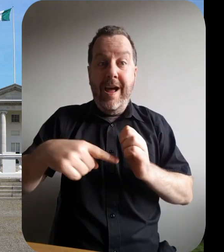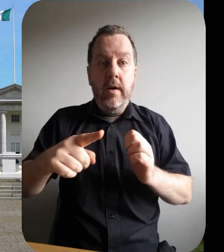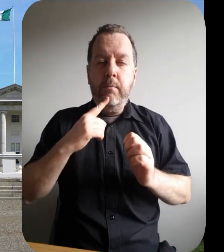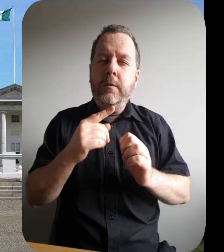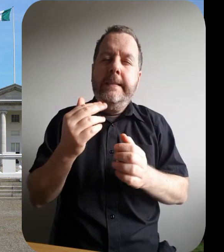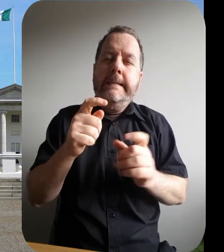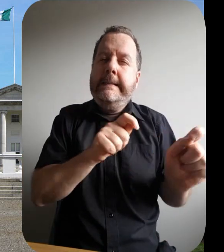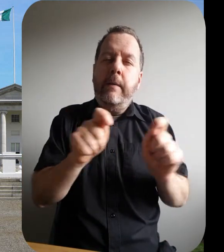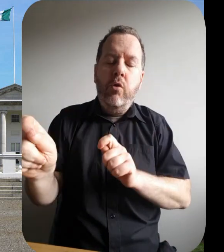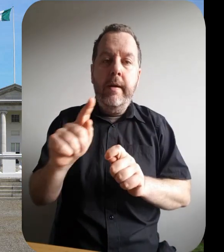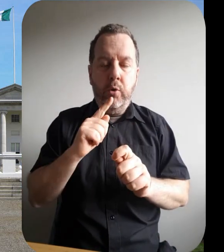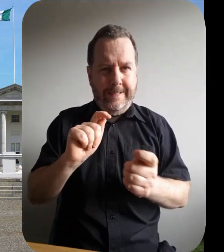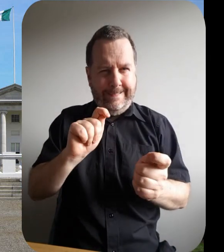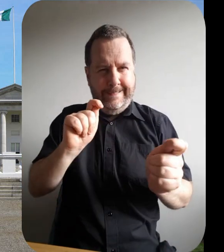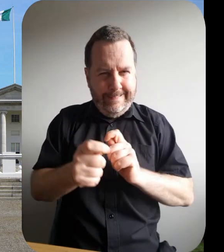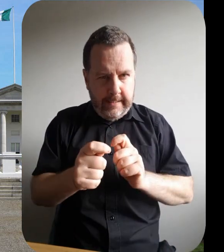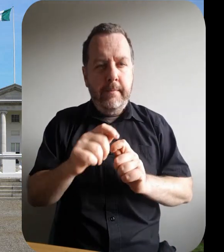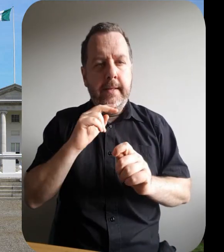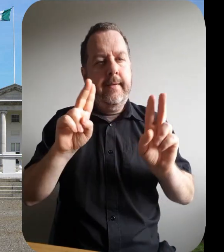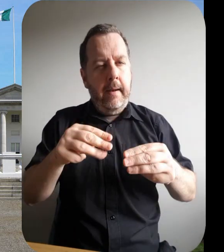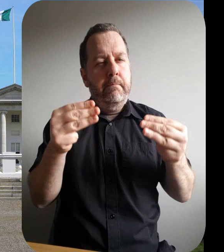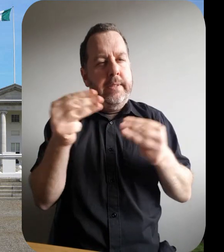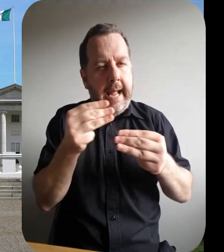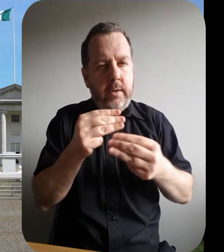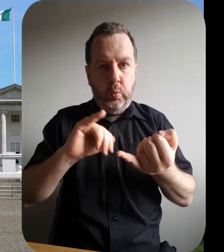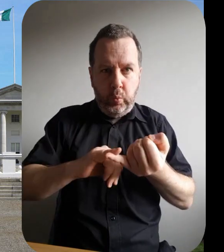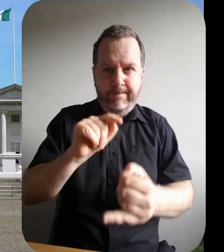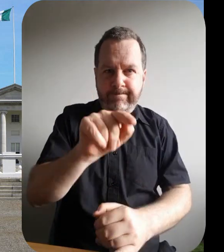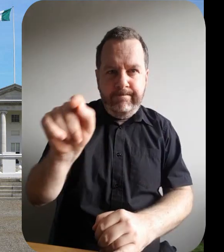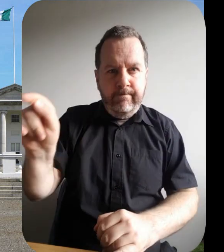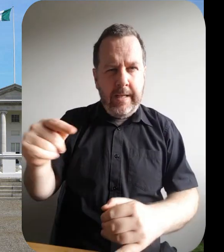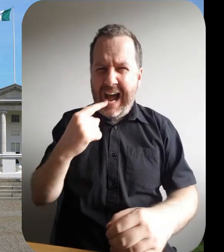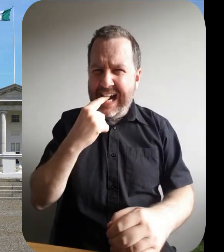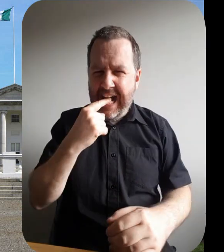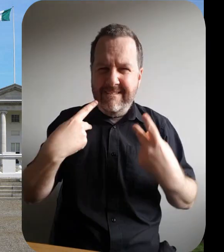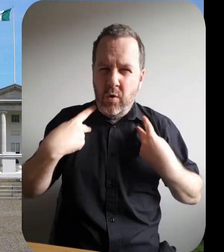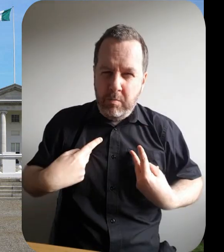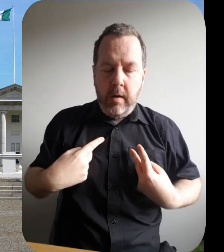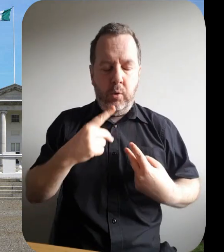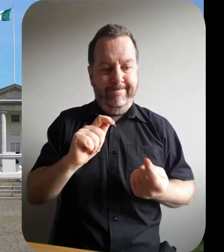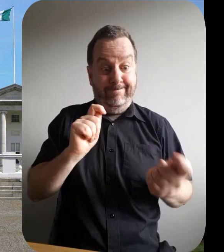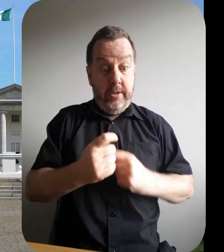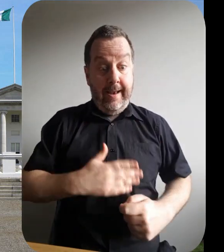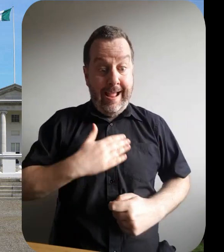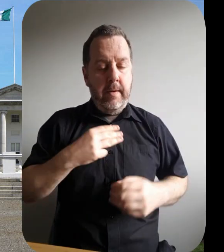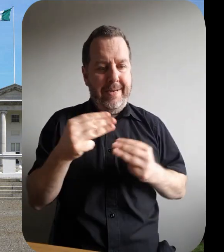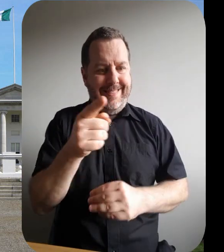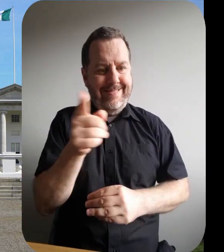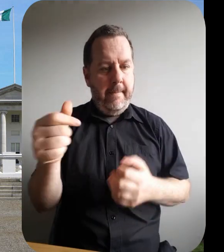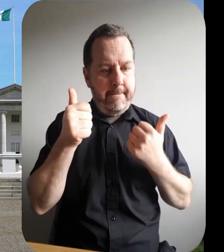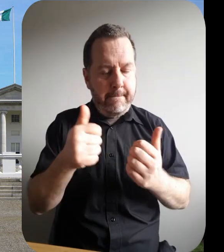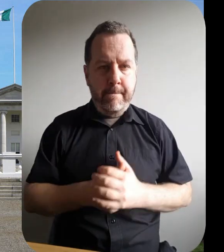our lives so as to enable us to protect as best we can those who are most vulnerable to